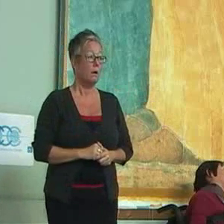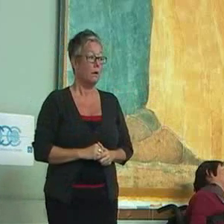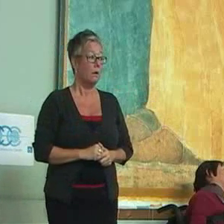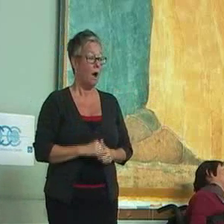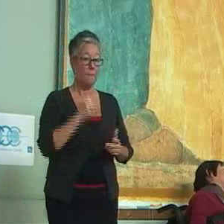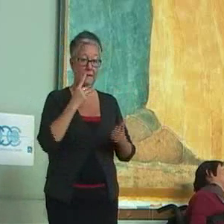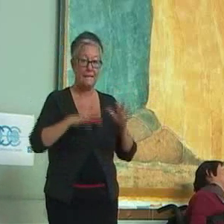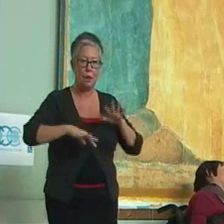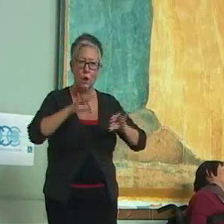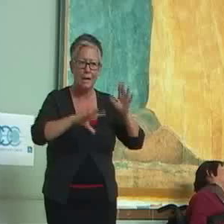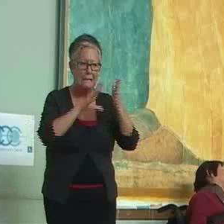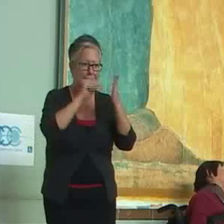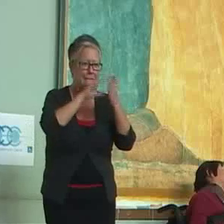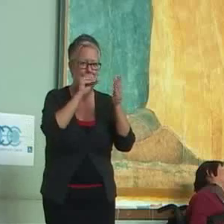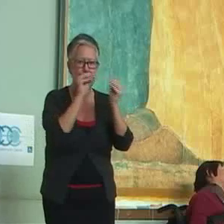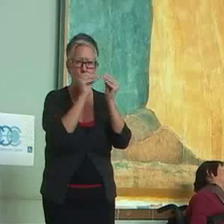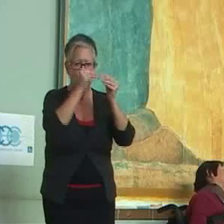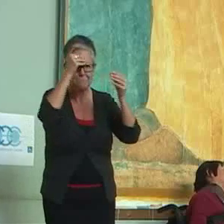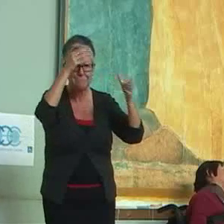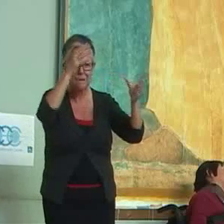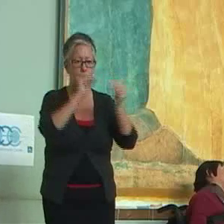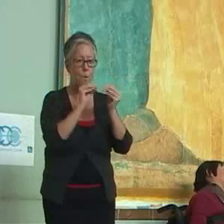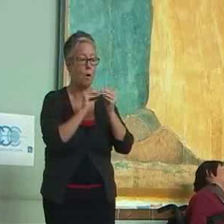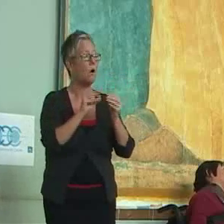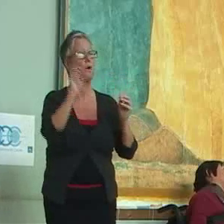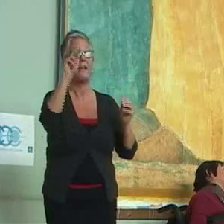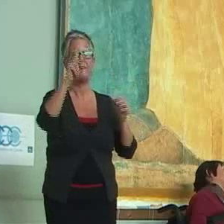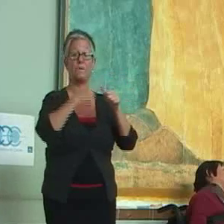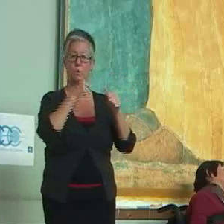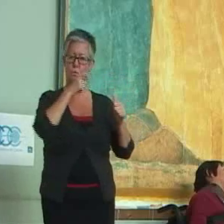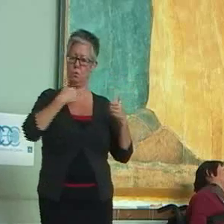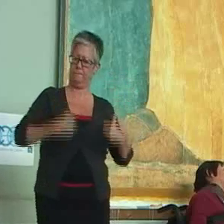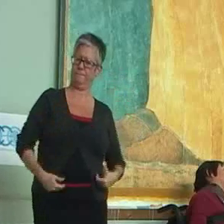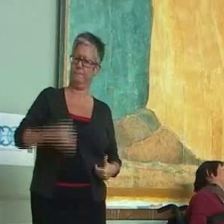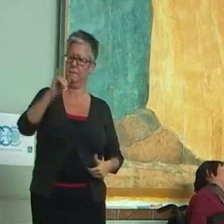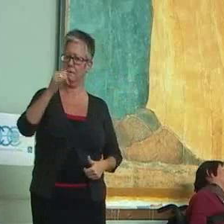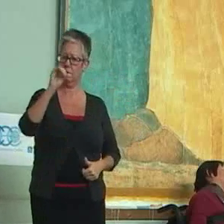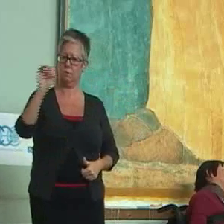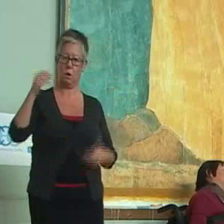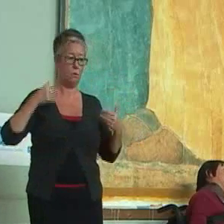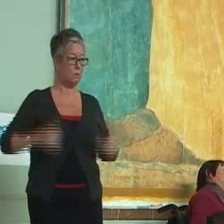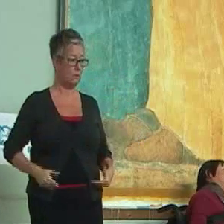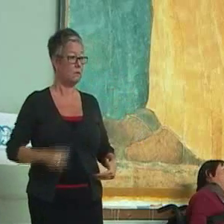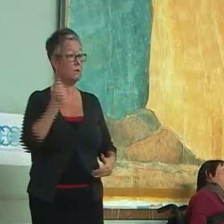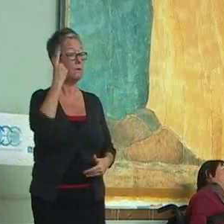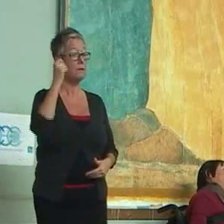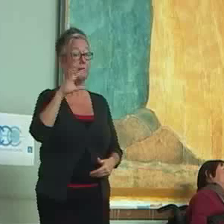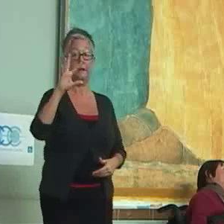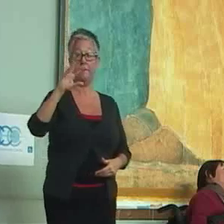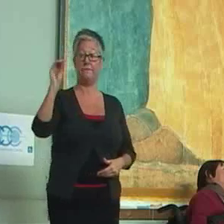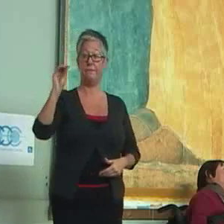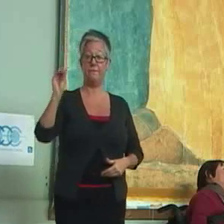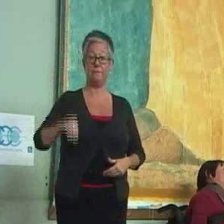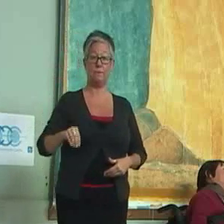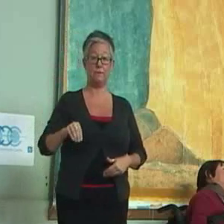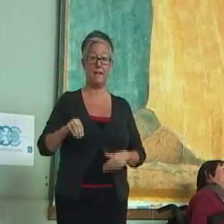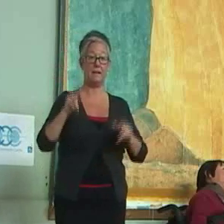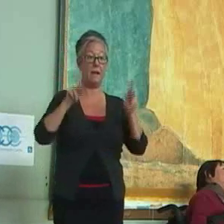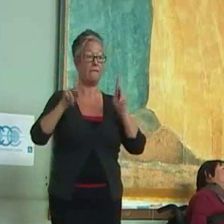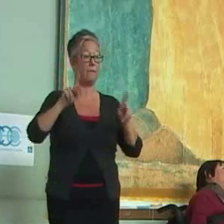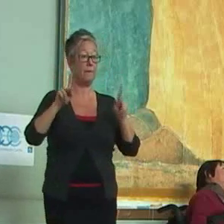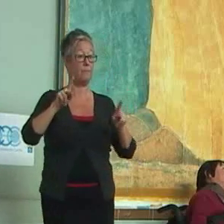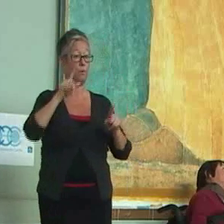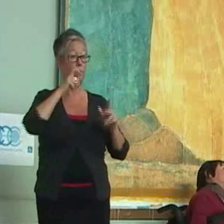lot, and I'm still learning. First of all, who's Joe Pantalone? Well, I was born, I'm part of the 50% of the people in Toronto who were not born